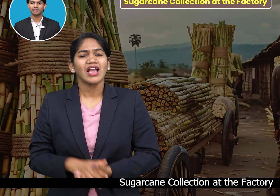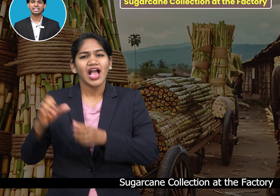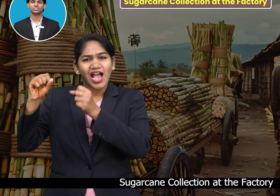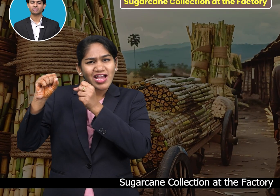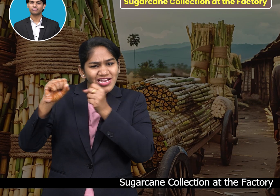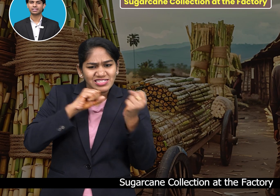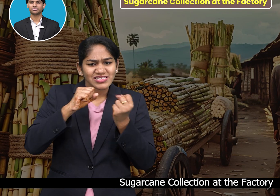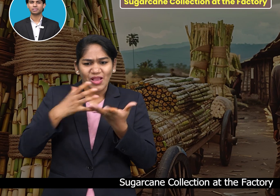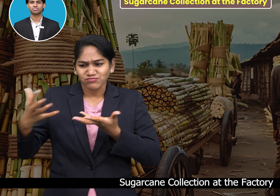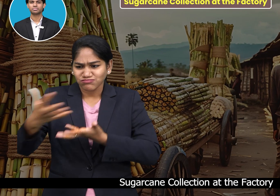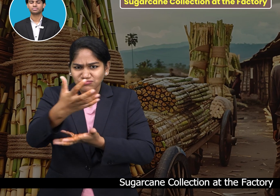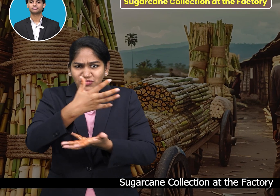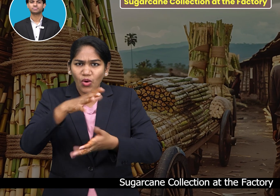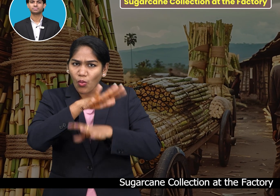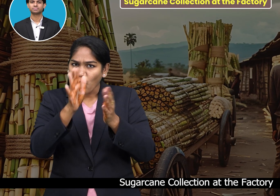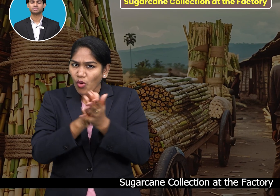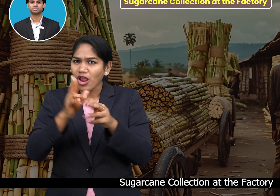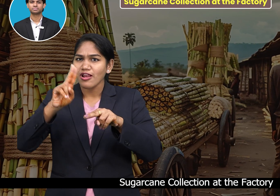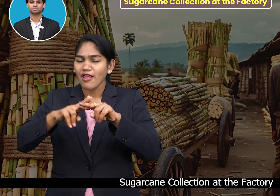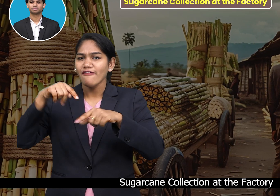Sugarcane collection at the factory.